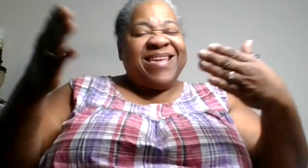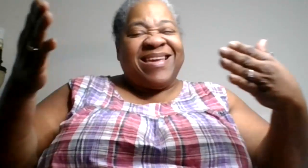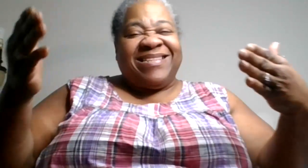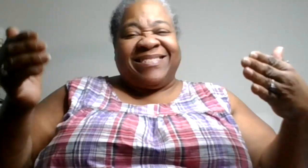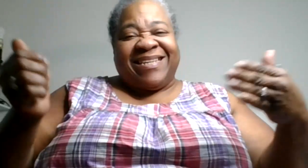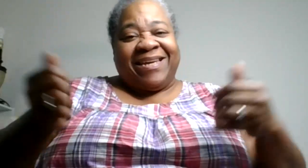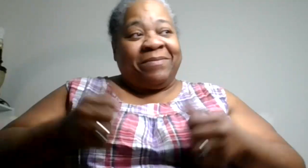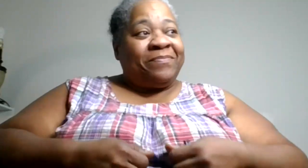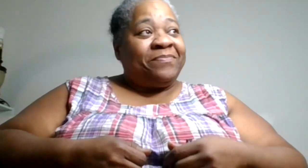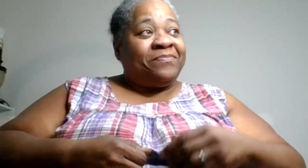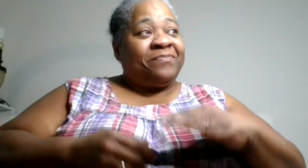Easy.